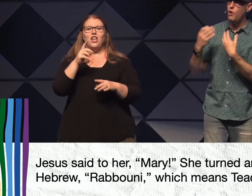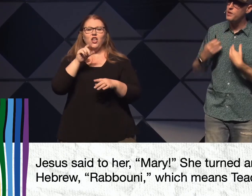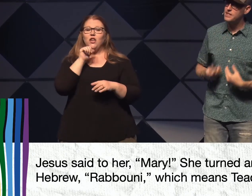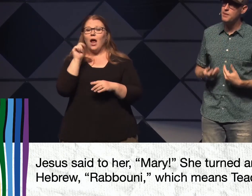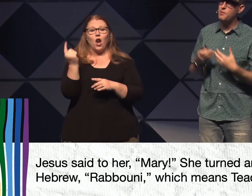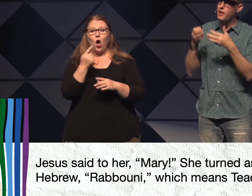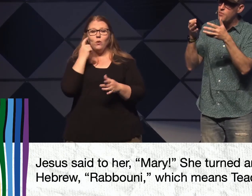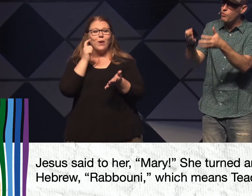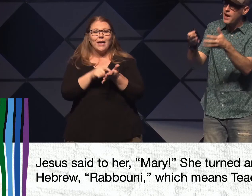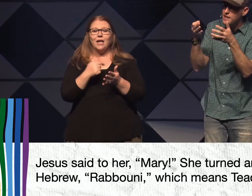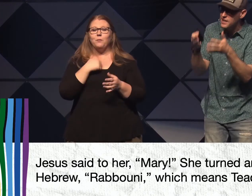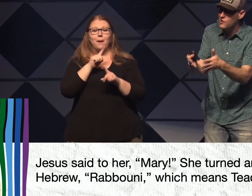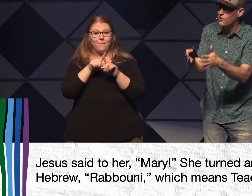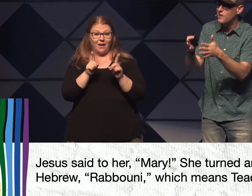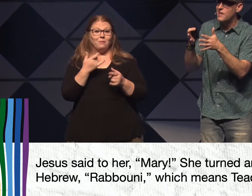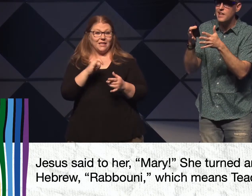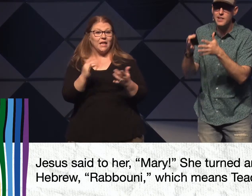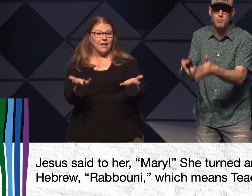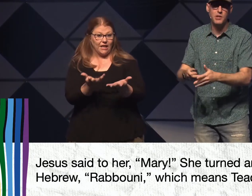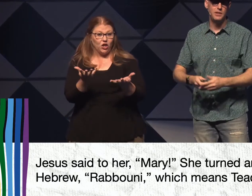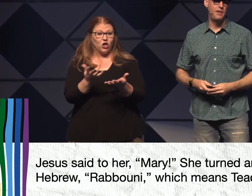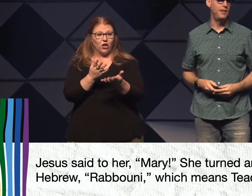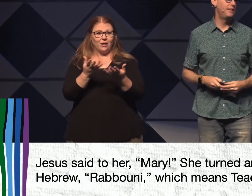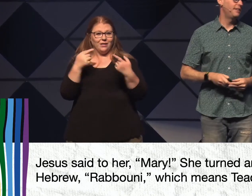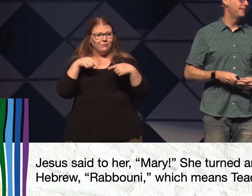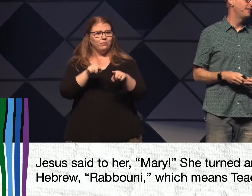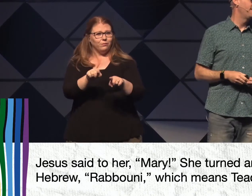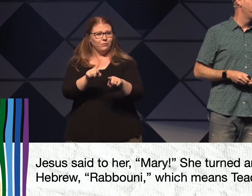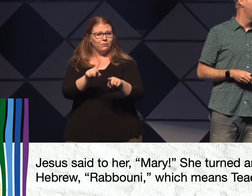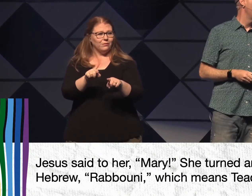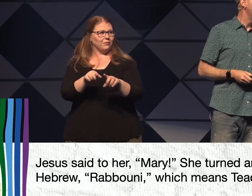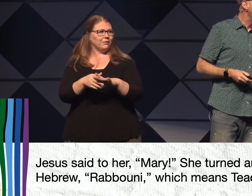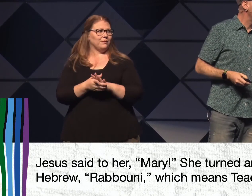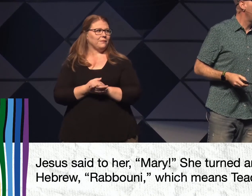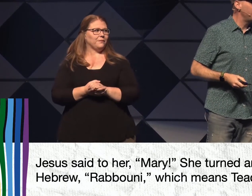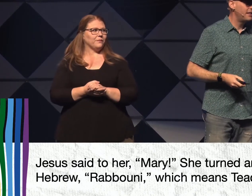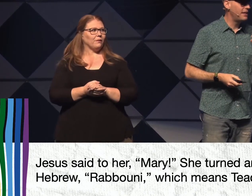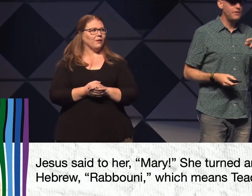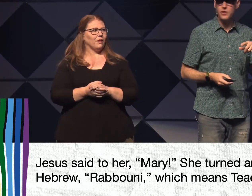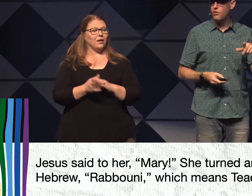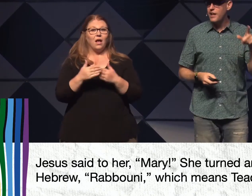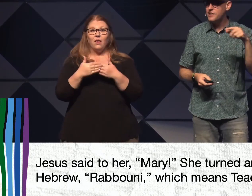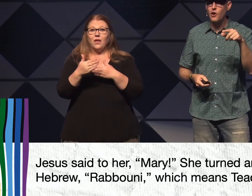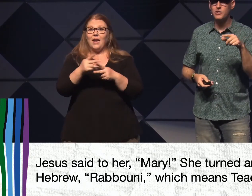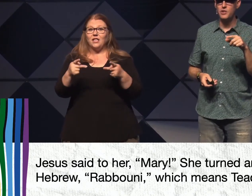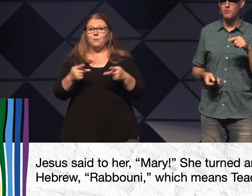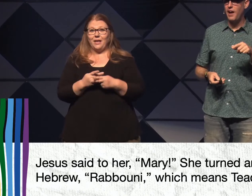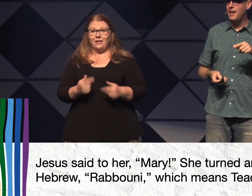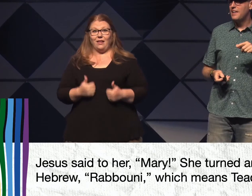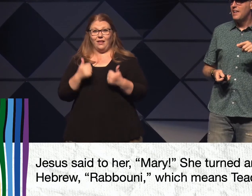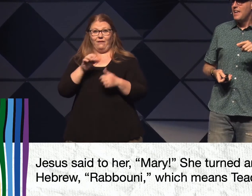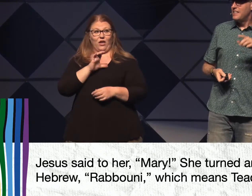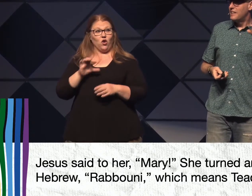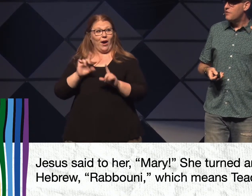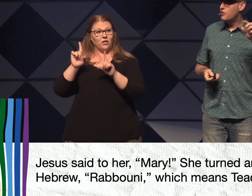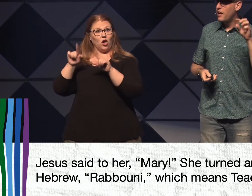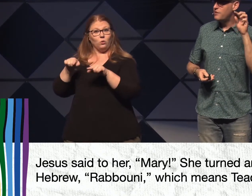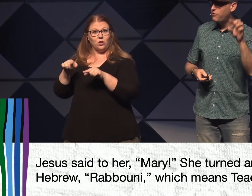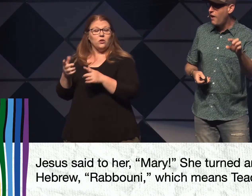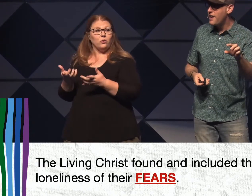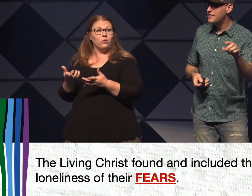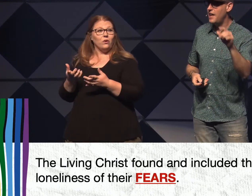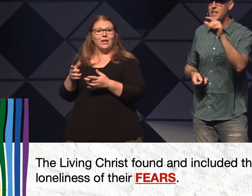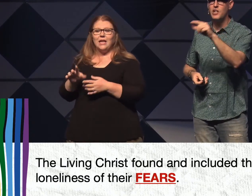won't always see me, but I'm right here in the middle of it. The next place that the living Christ goes to, right, is the living